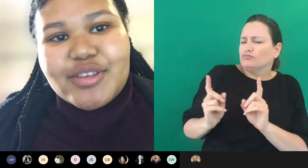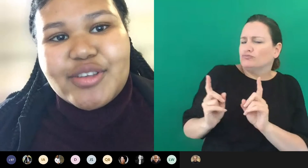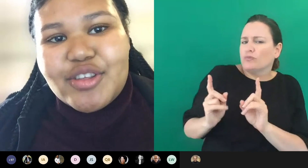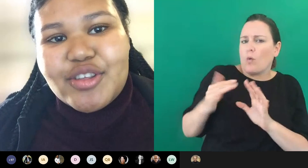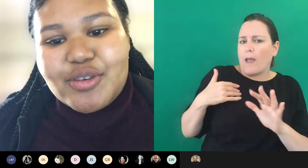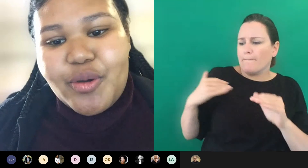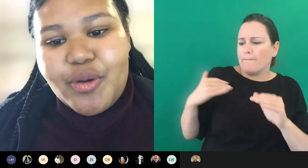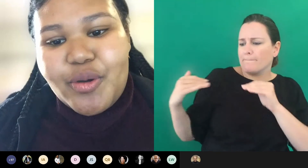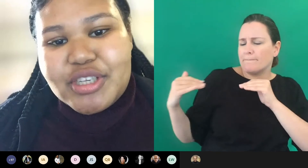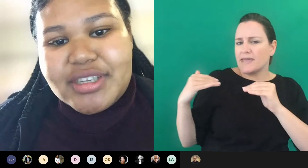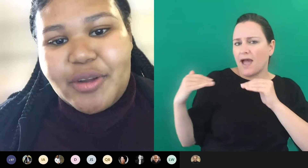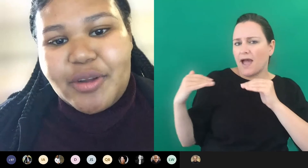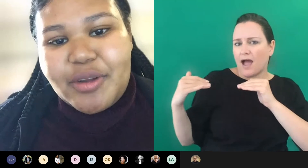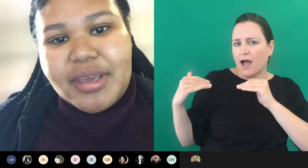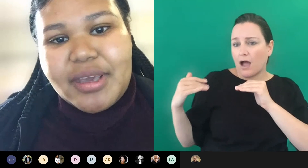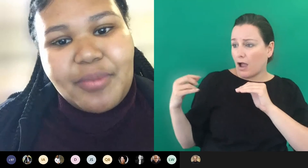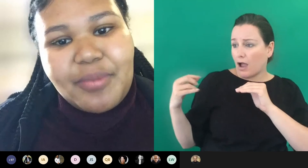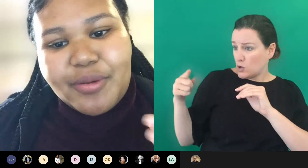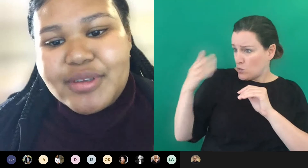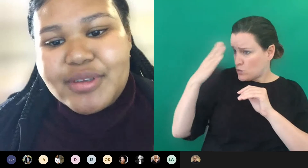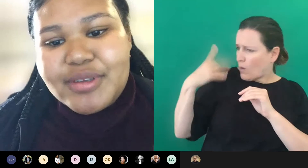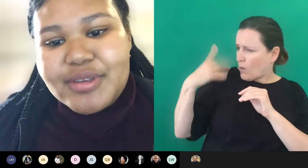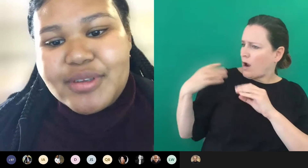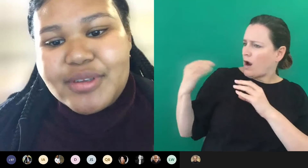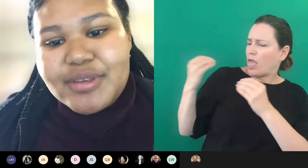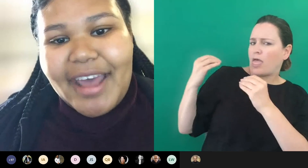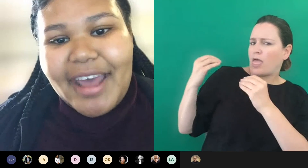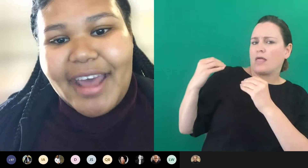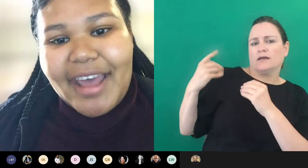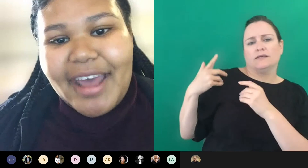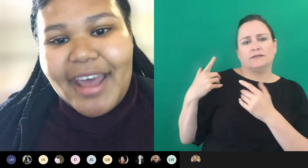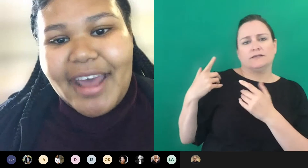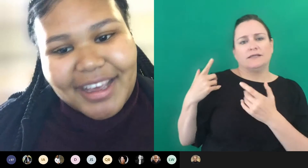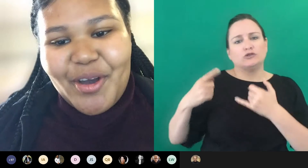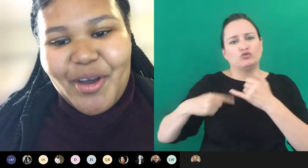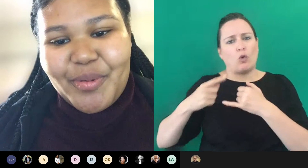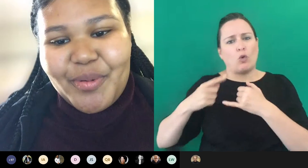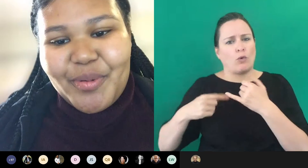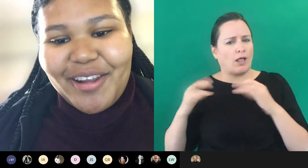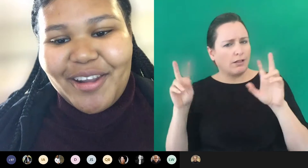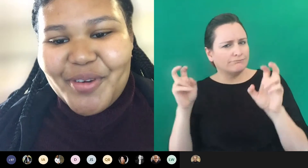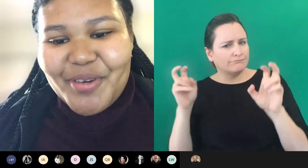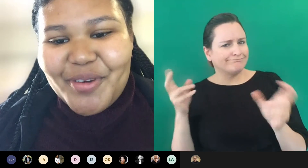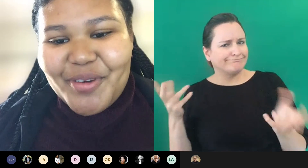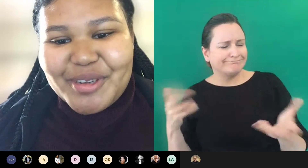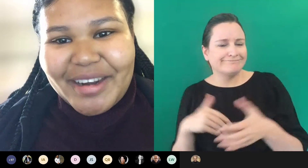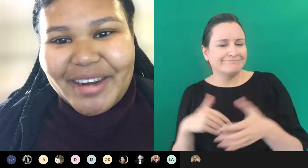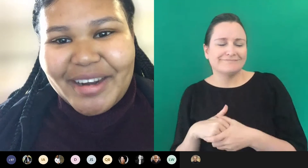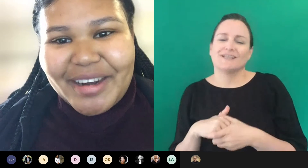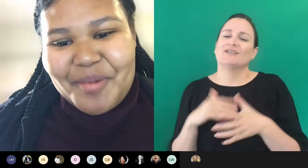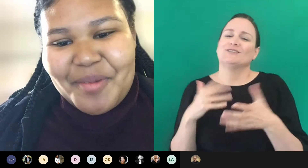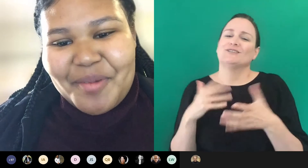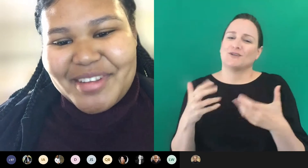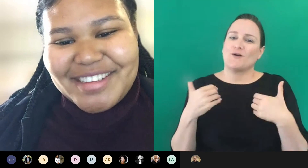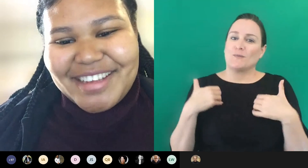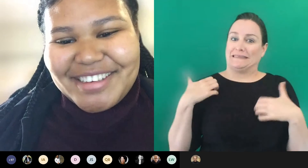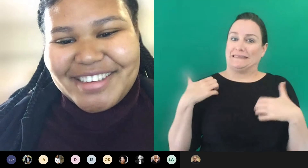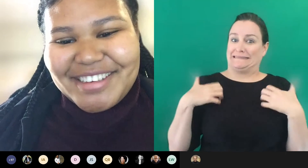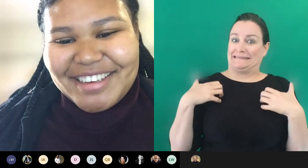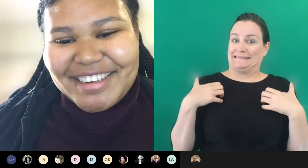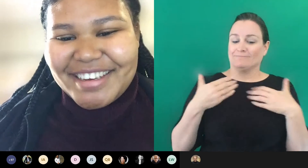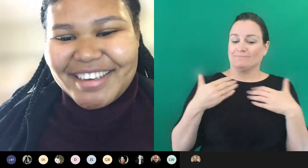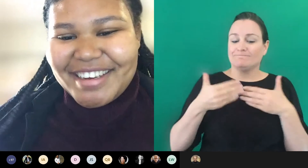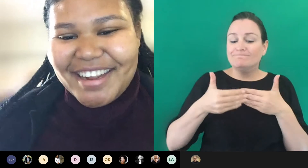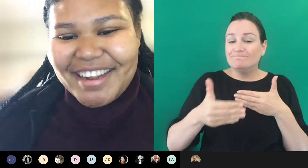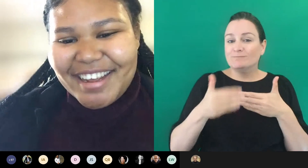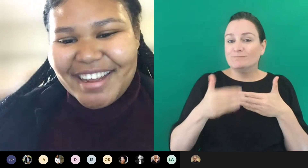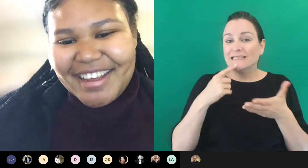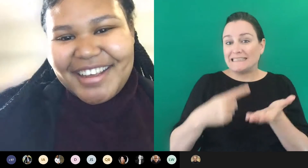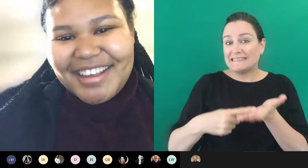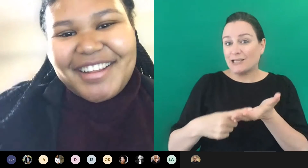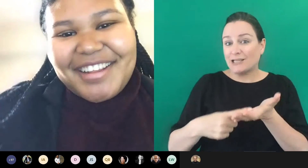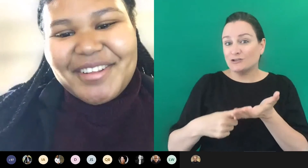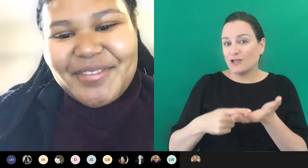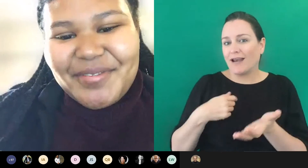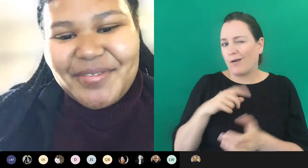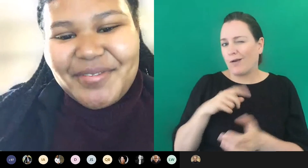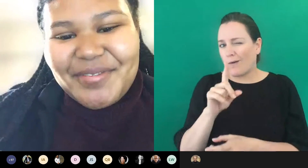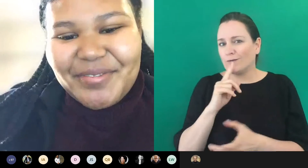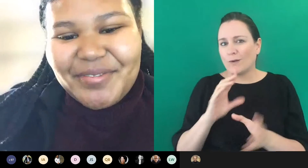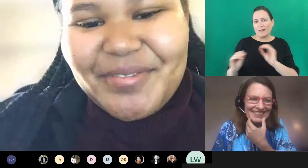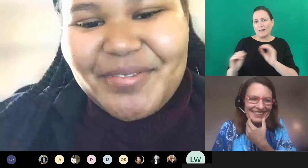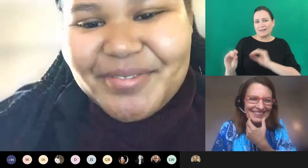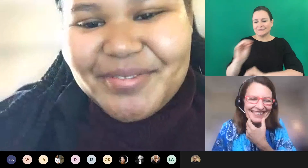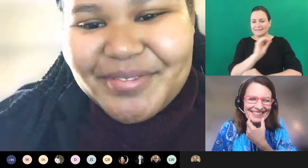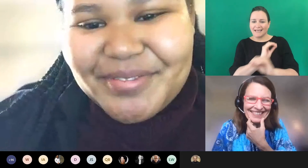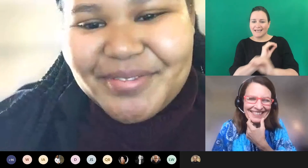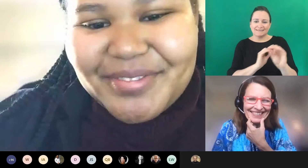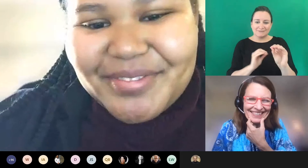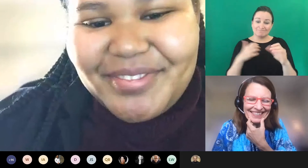yes, those are the 2 questions that we posed, and yes, we are looking forward to what comes from the discussion. So thanks very